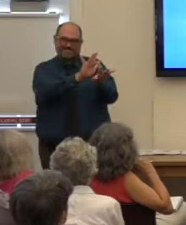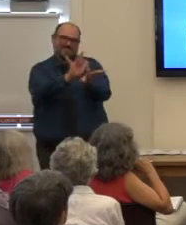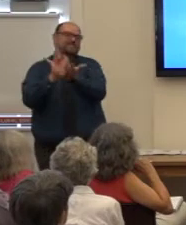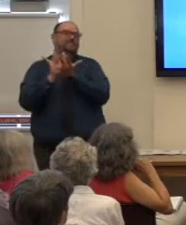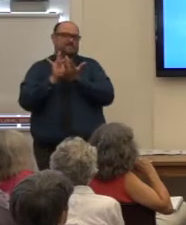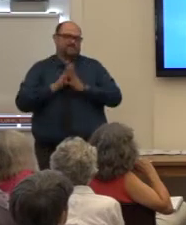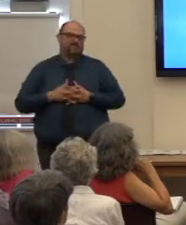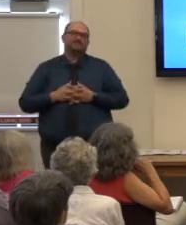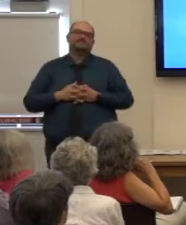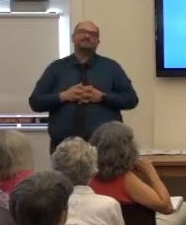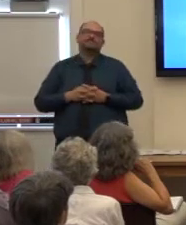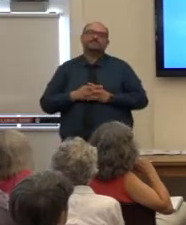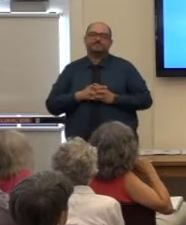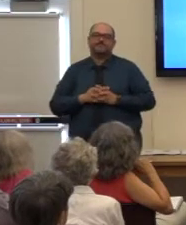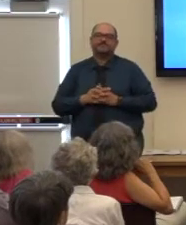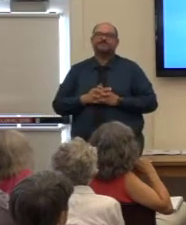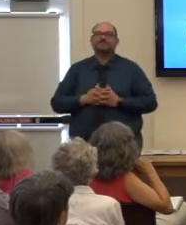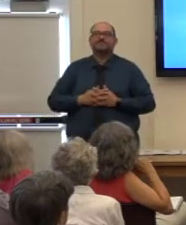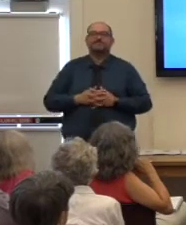This